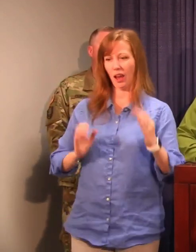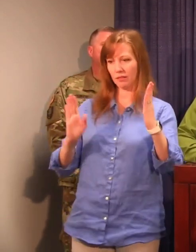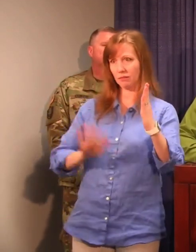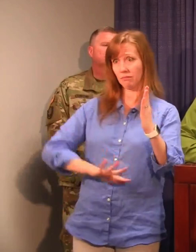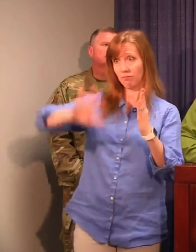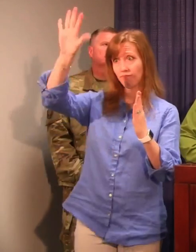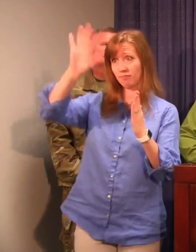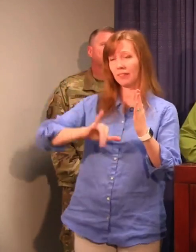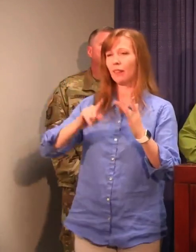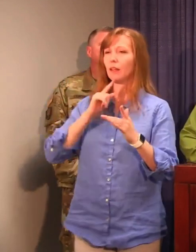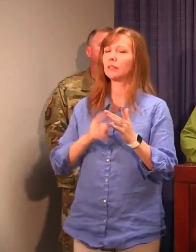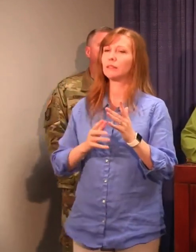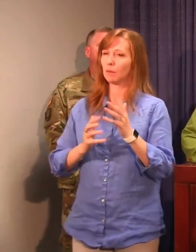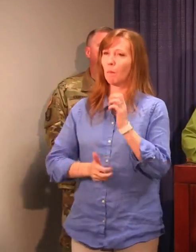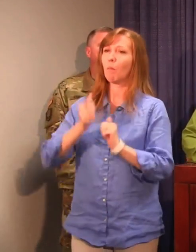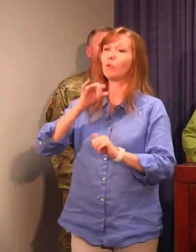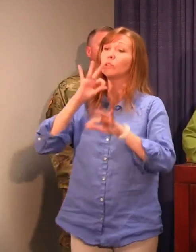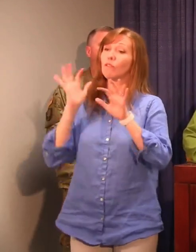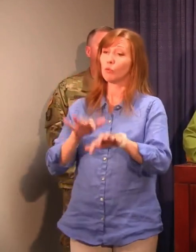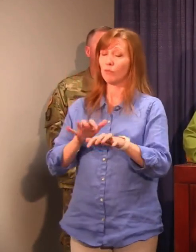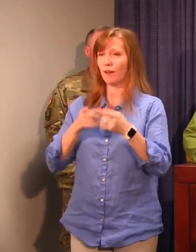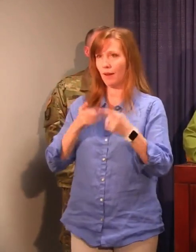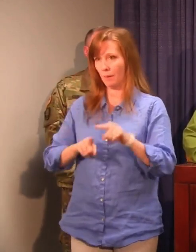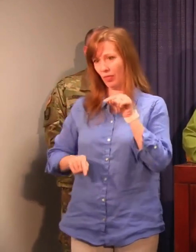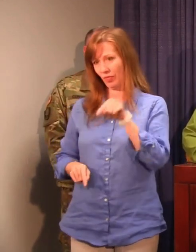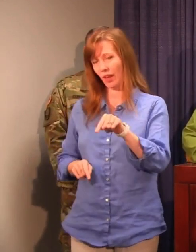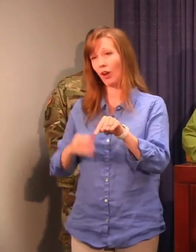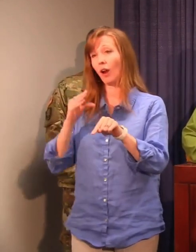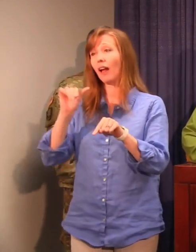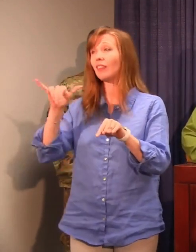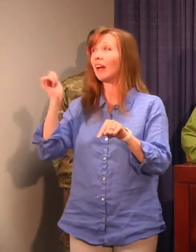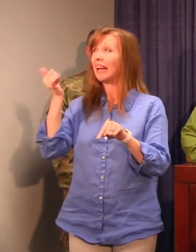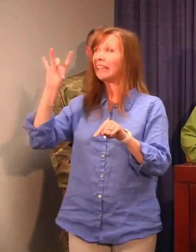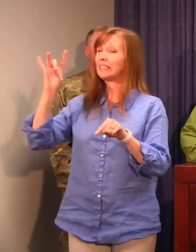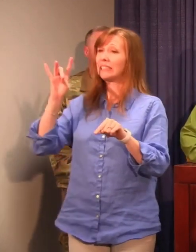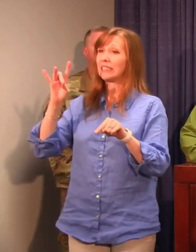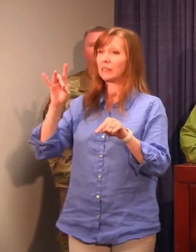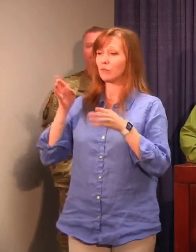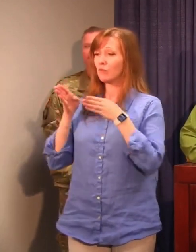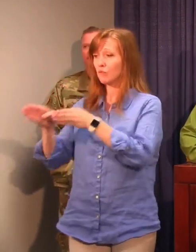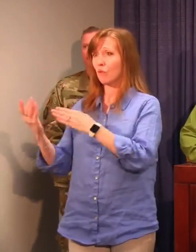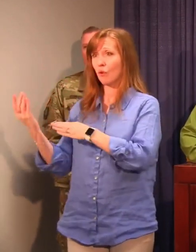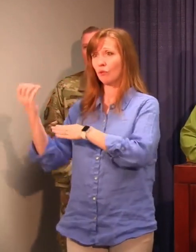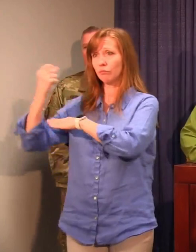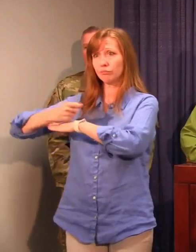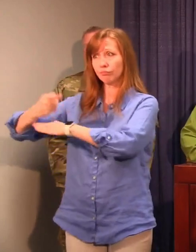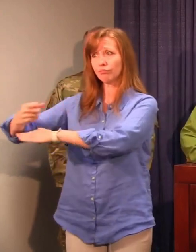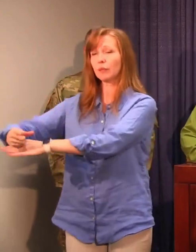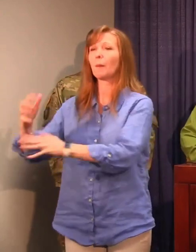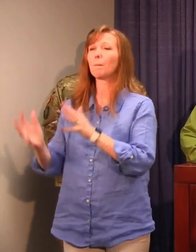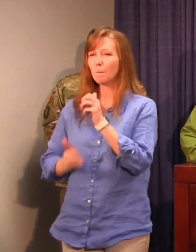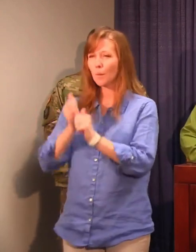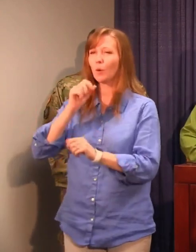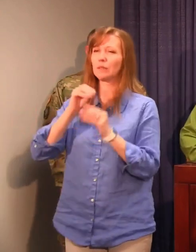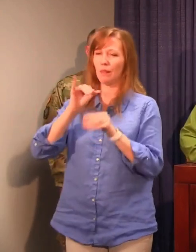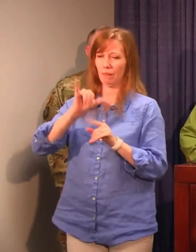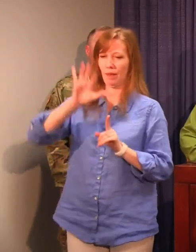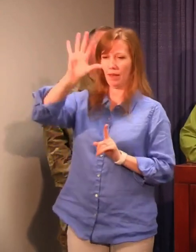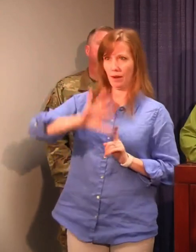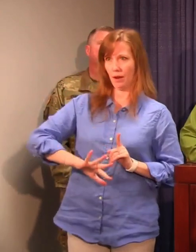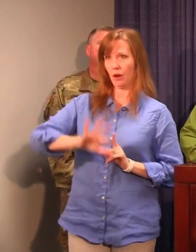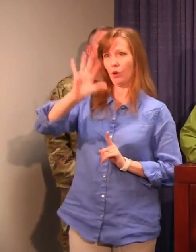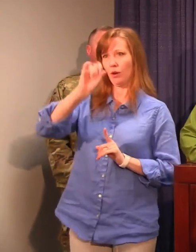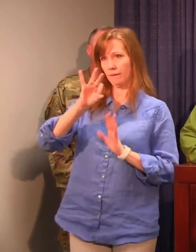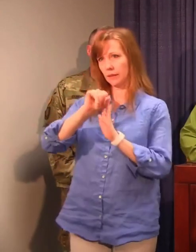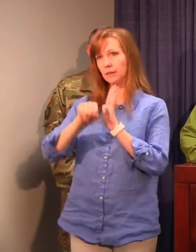and that's also where you see most of the road closures, of the 18 road closures that you were just told about, and that's really